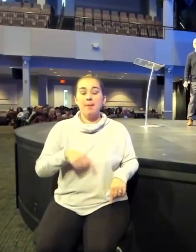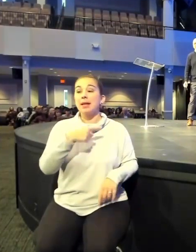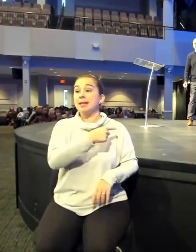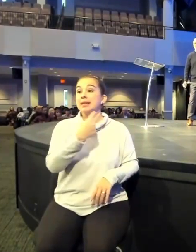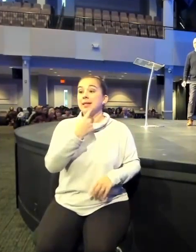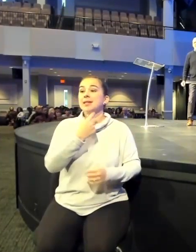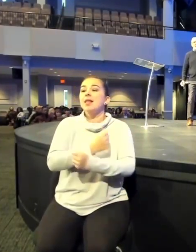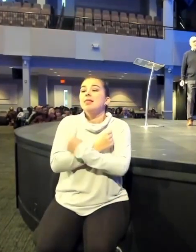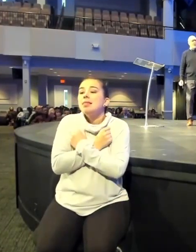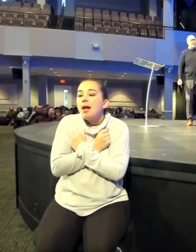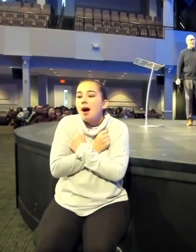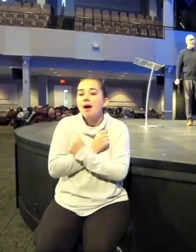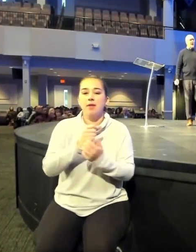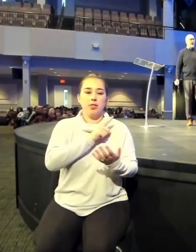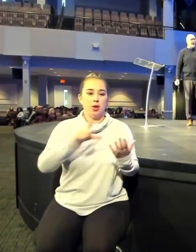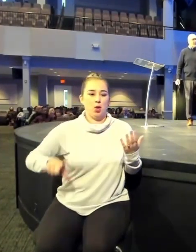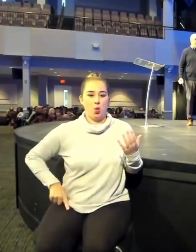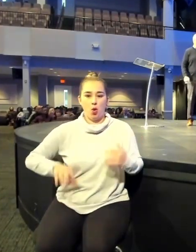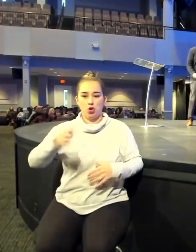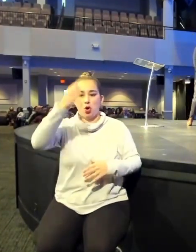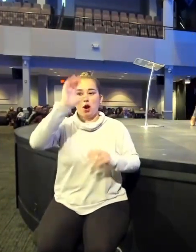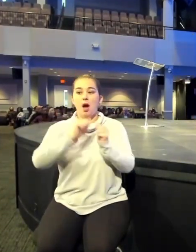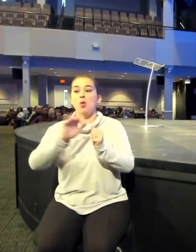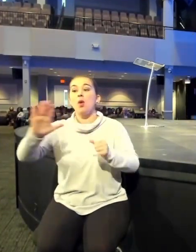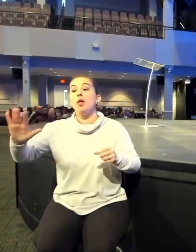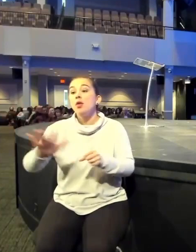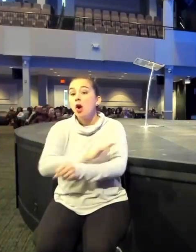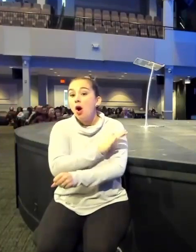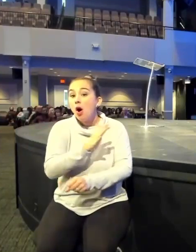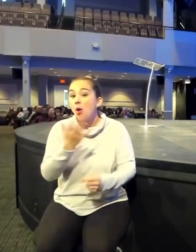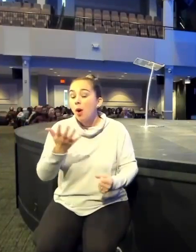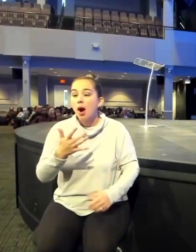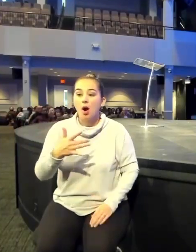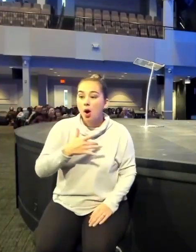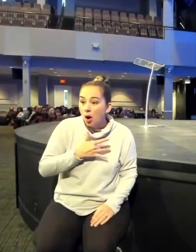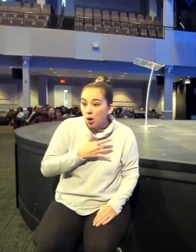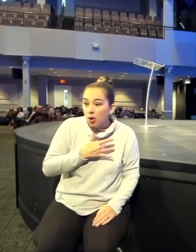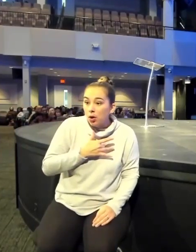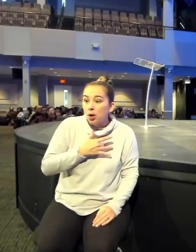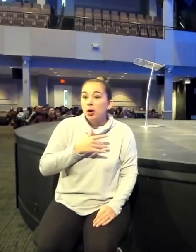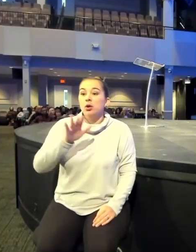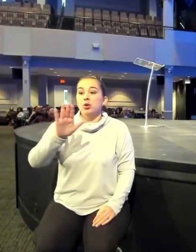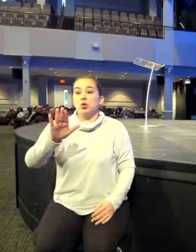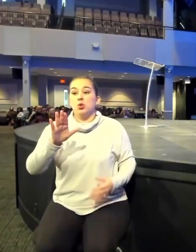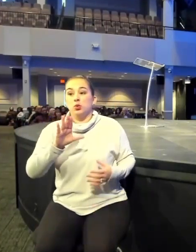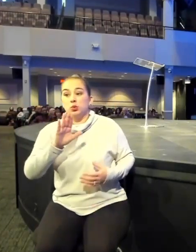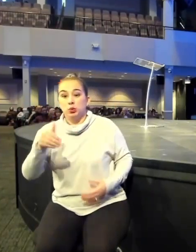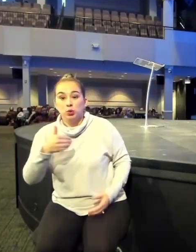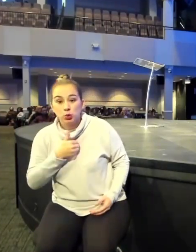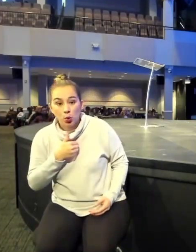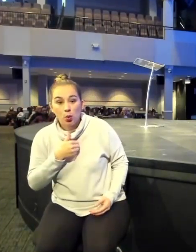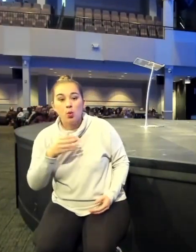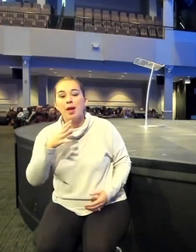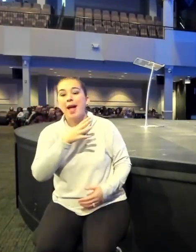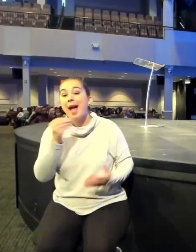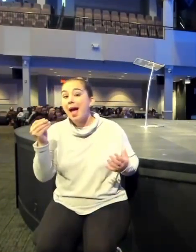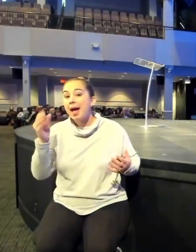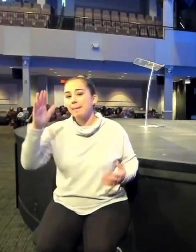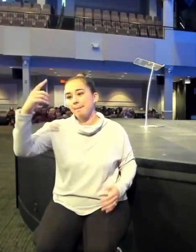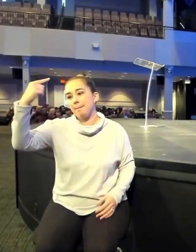words, "Love the Lord your God with all your heart, with all your soul, and with all